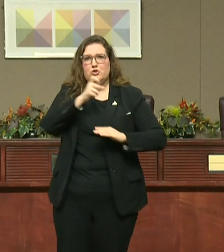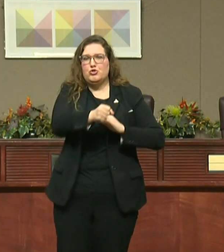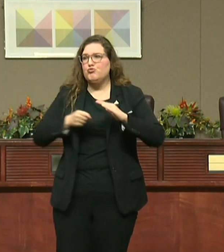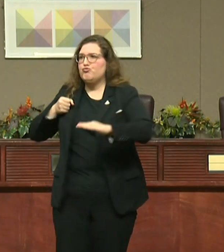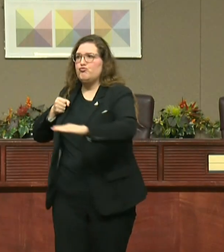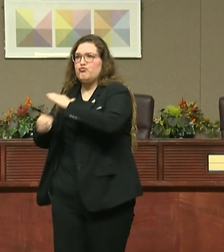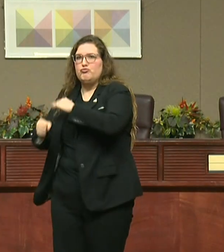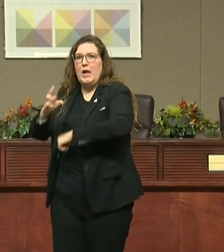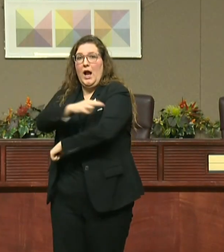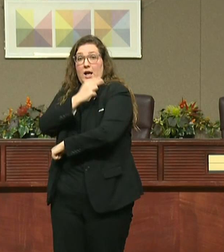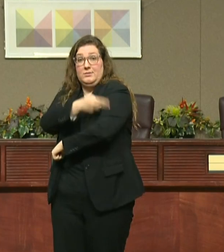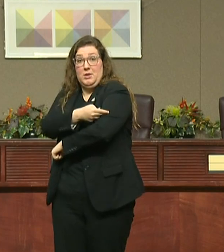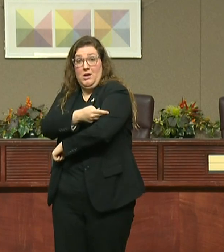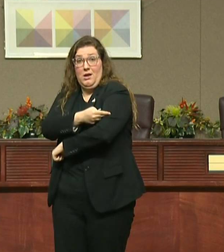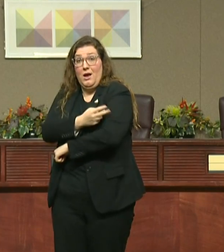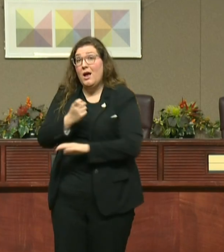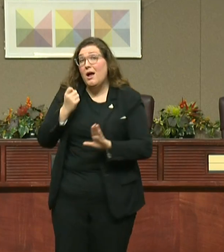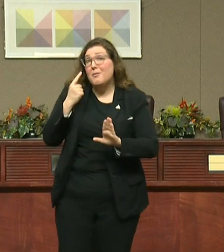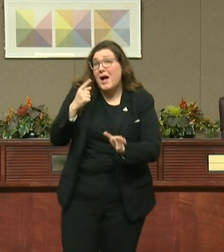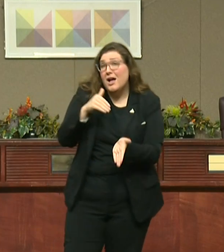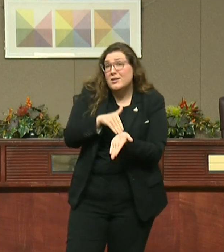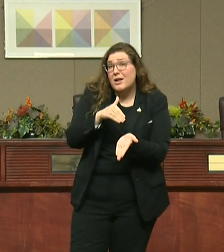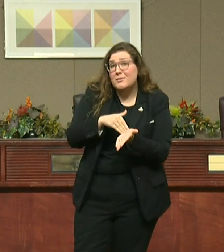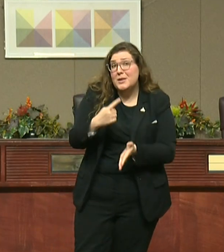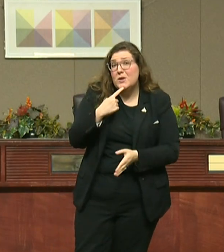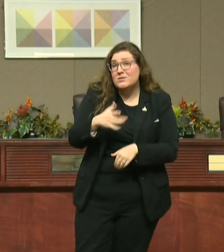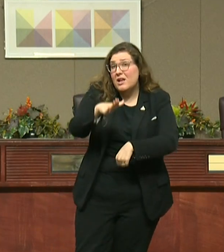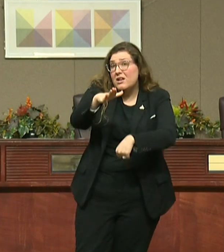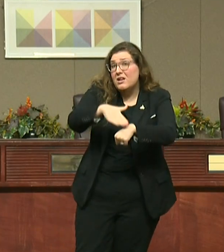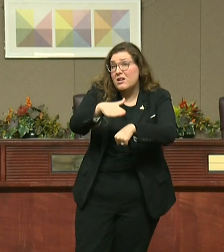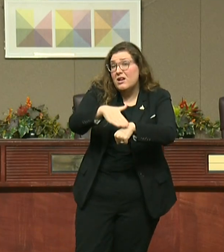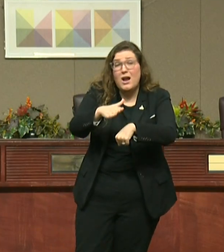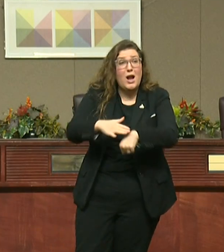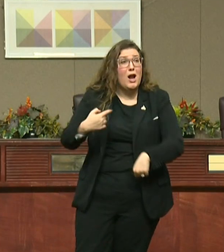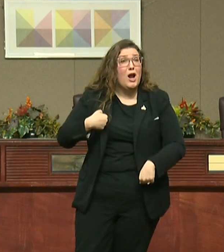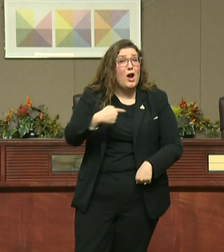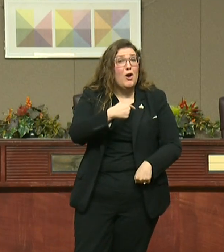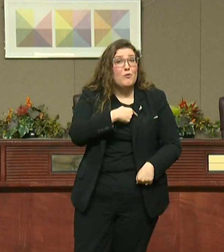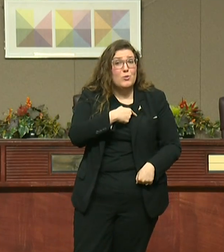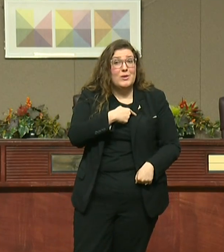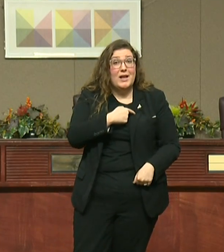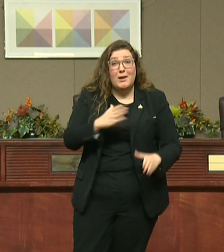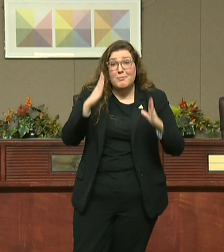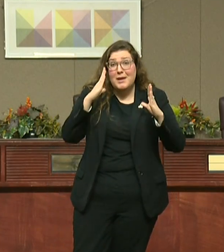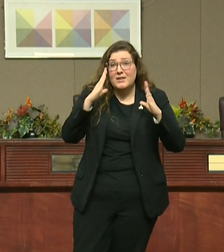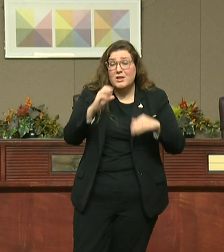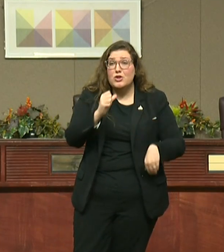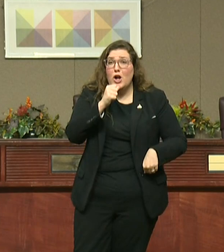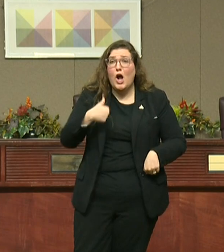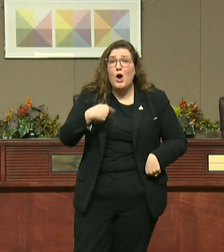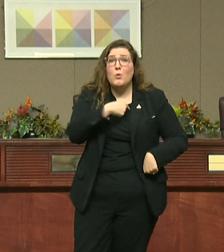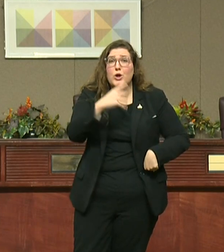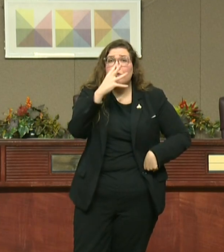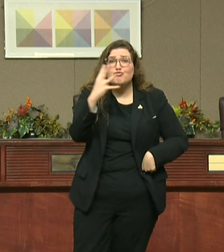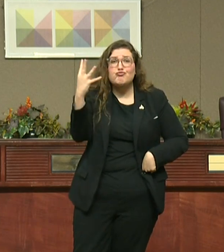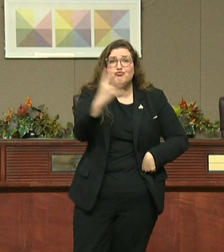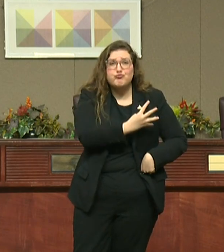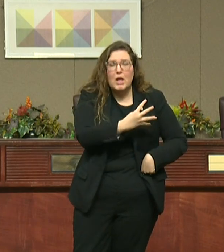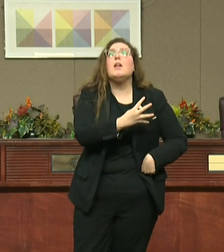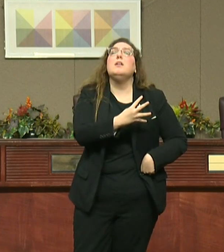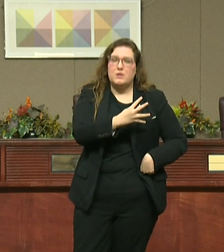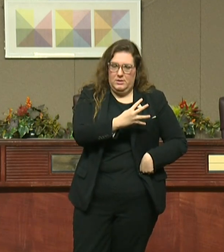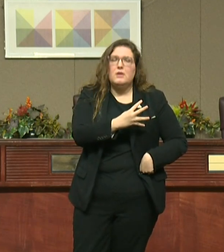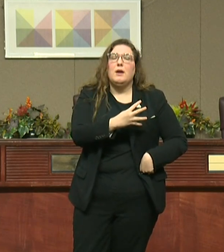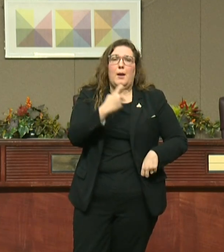enough now where he's saying, if we don't continue to pay attention to this, we could have a problem. We don't have a